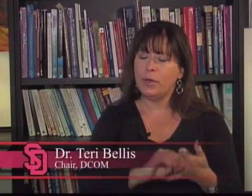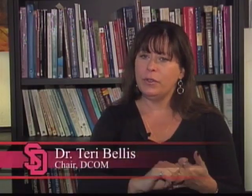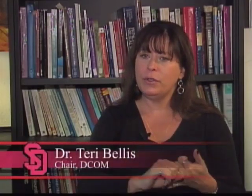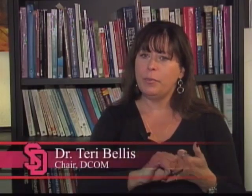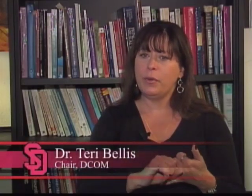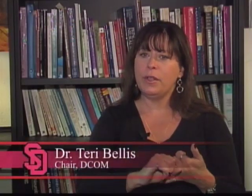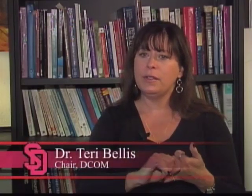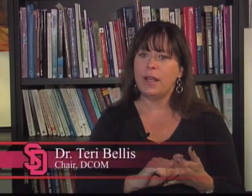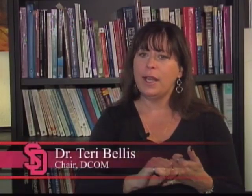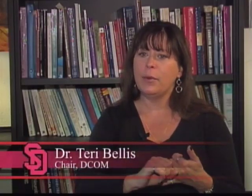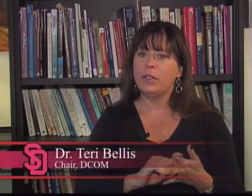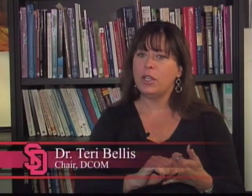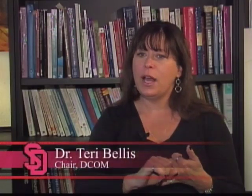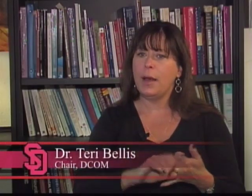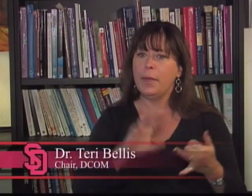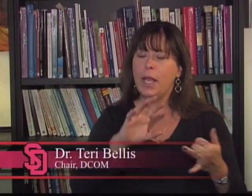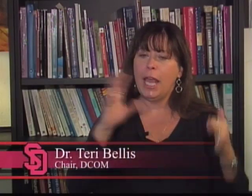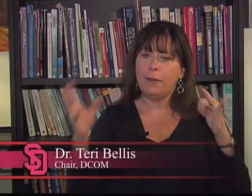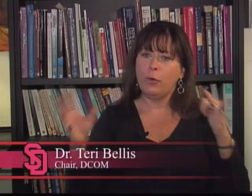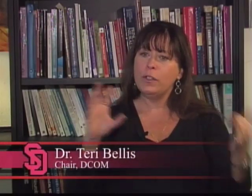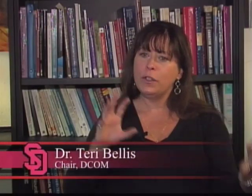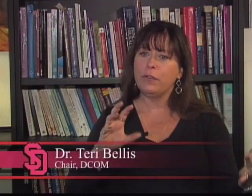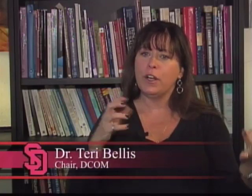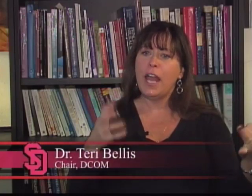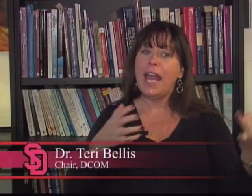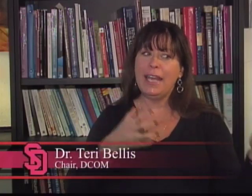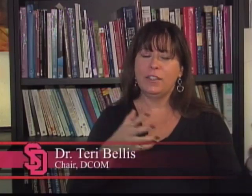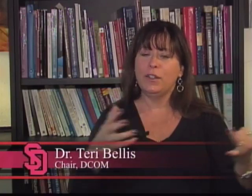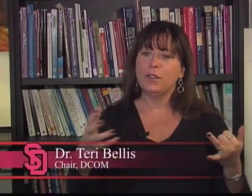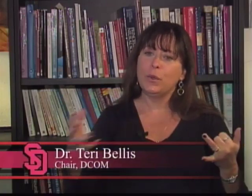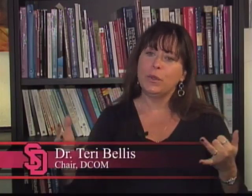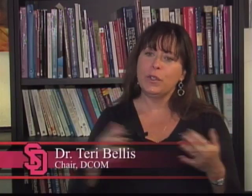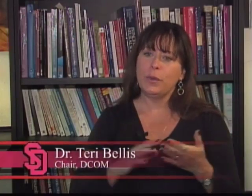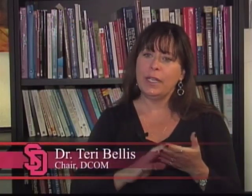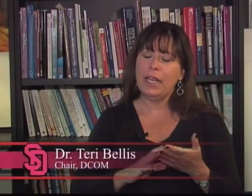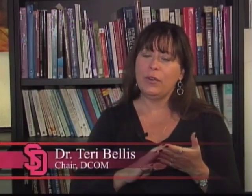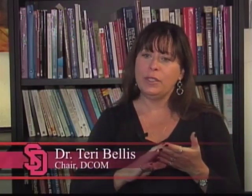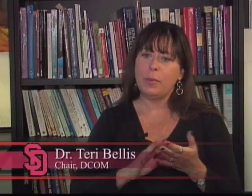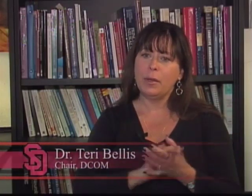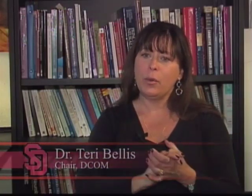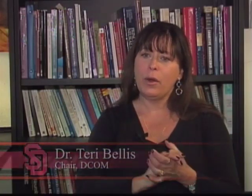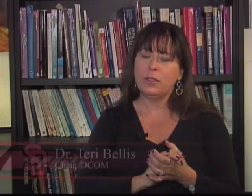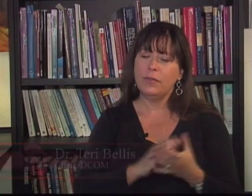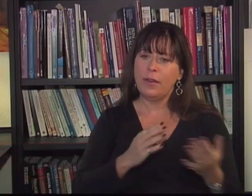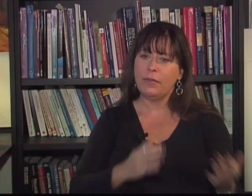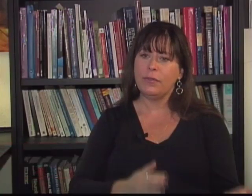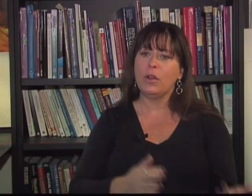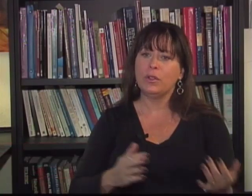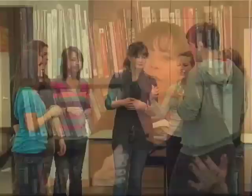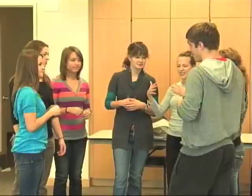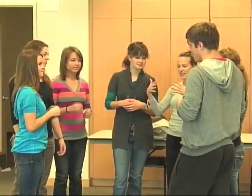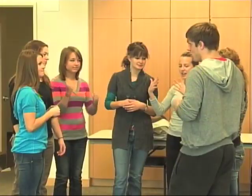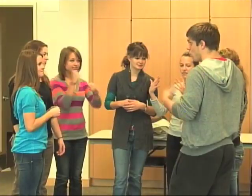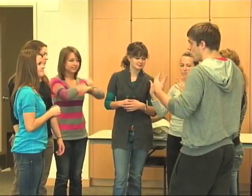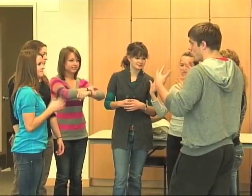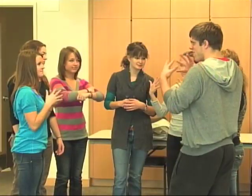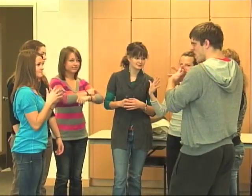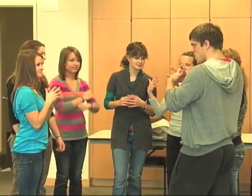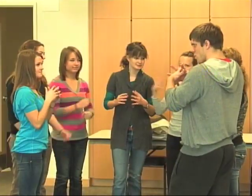produced both in sign language and voiceover into the schools to really increase public awareness of deaf culture. The deaf